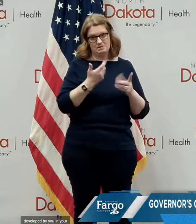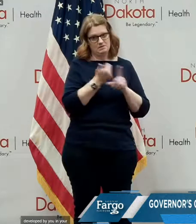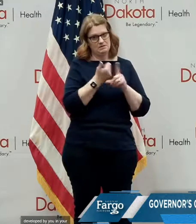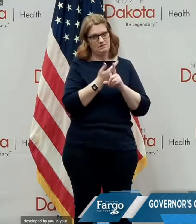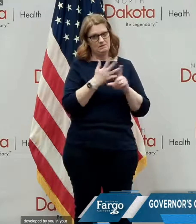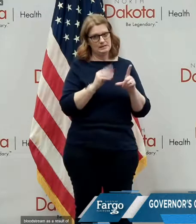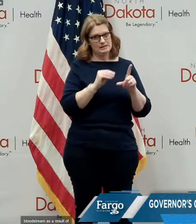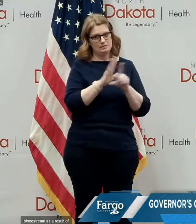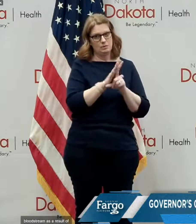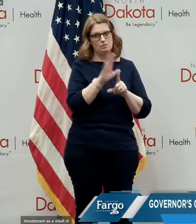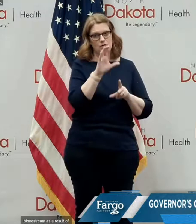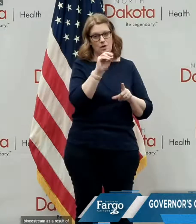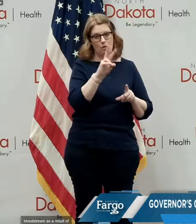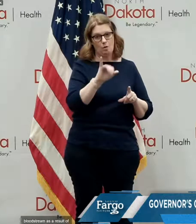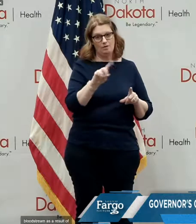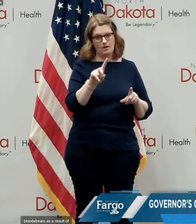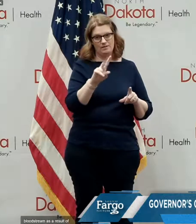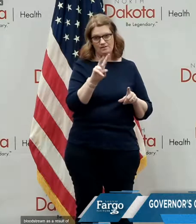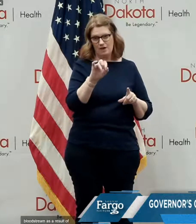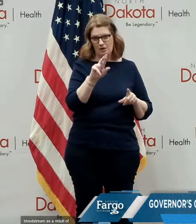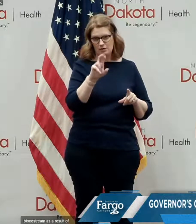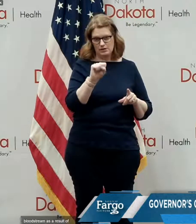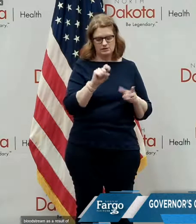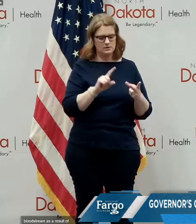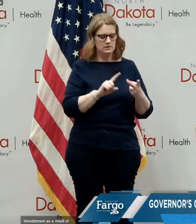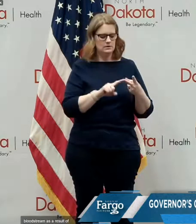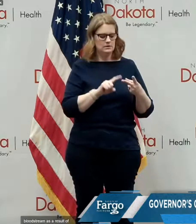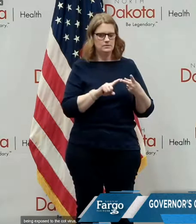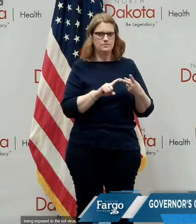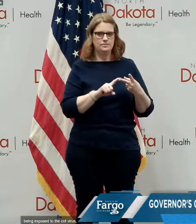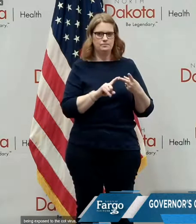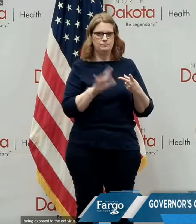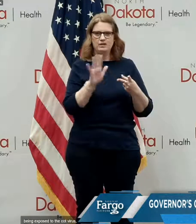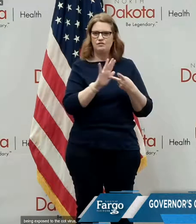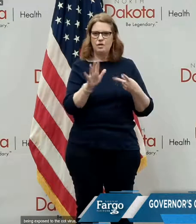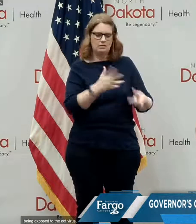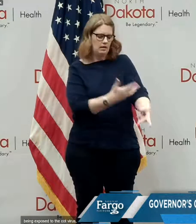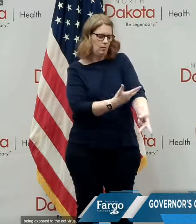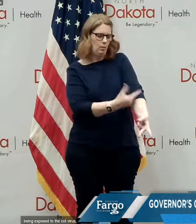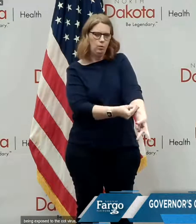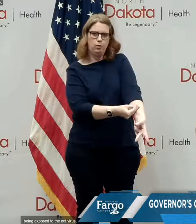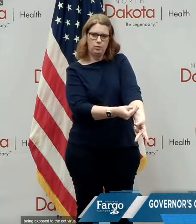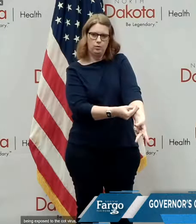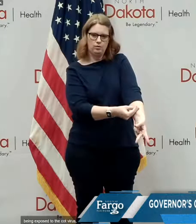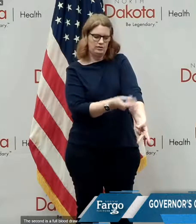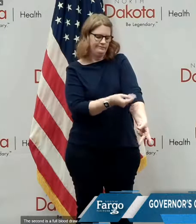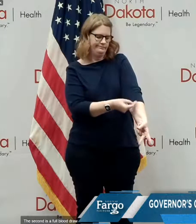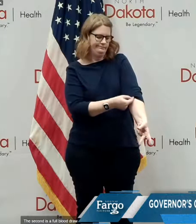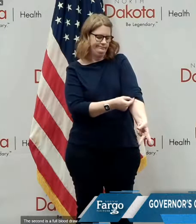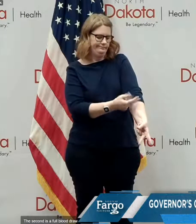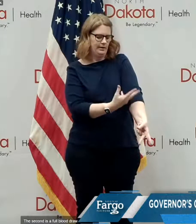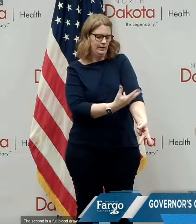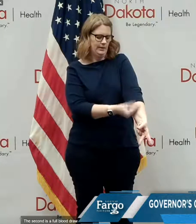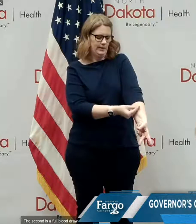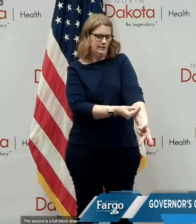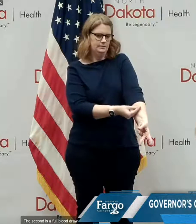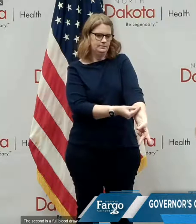the COVID virus. The second is a full blood draw, which then like